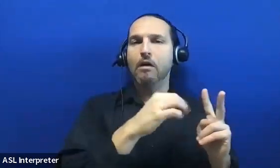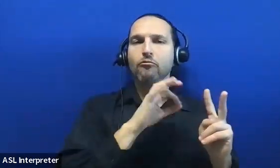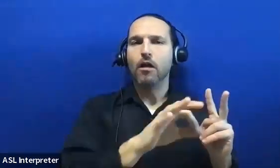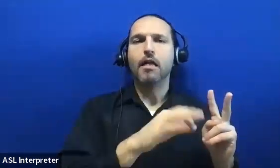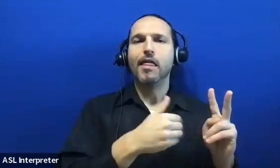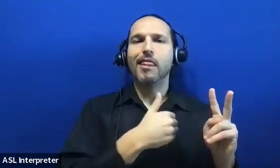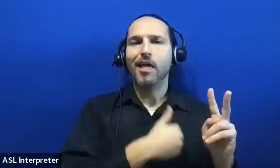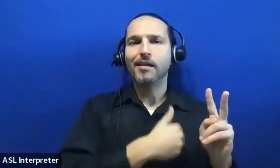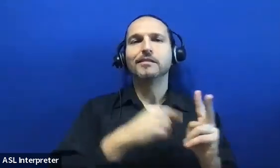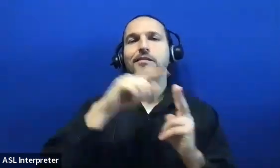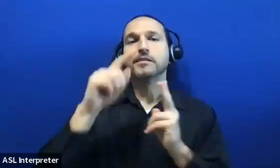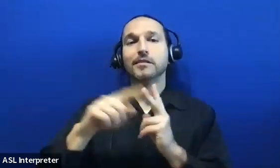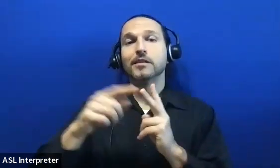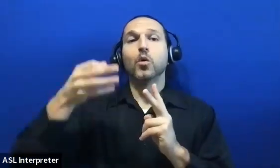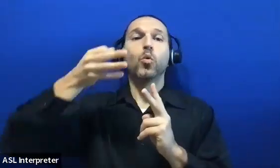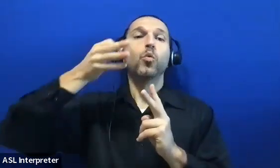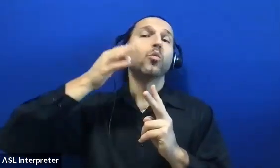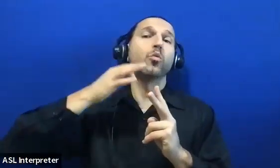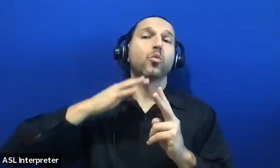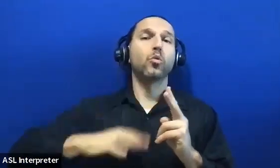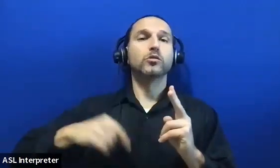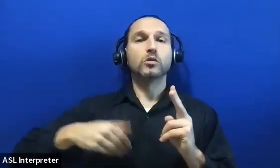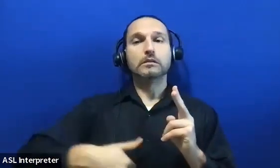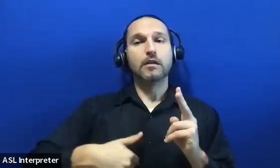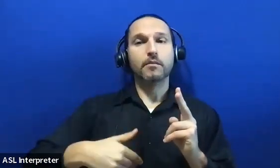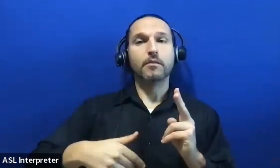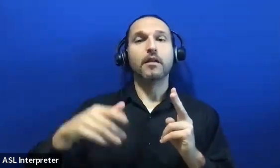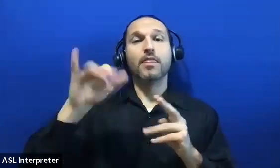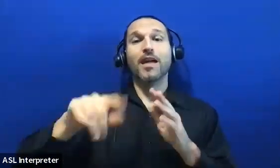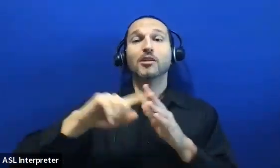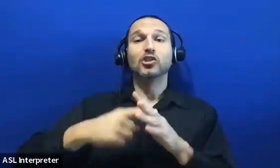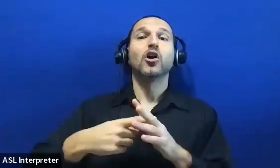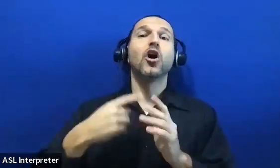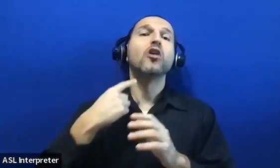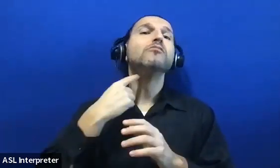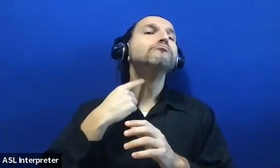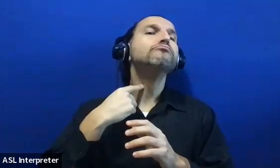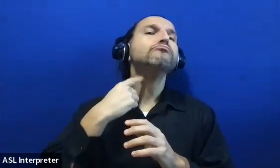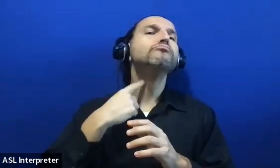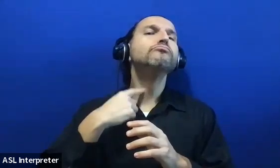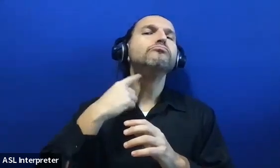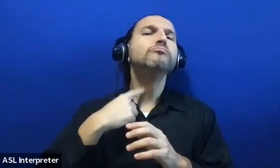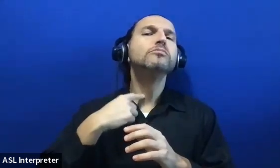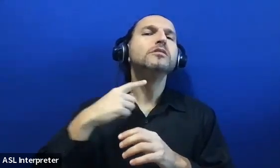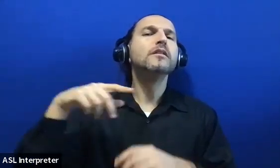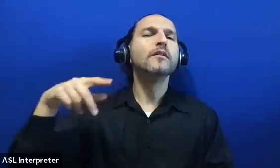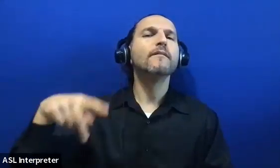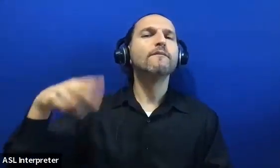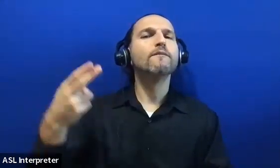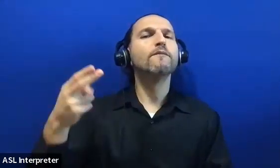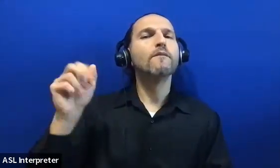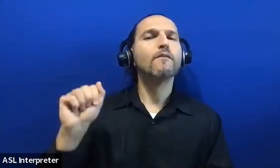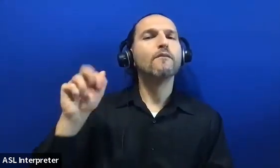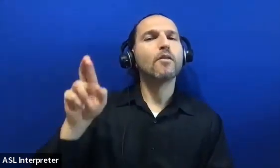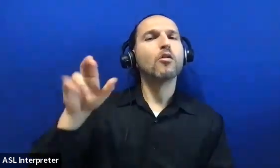the pharyngeal phase. The pharyngeal phase starts right here in this video. So